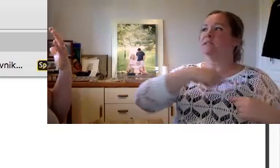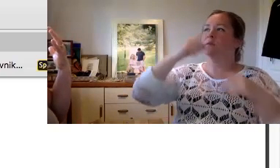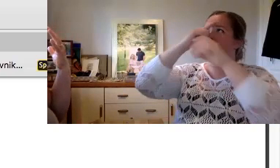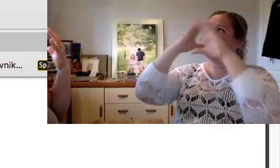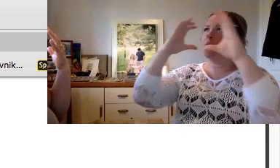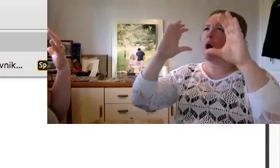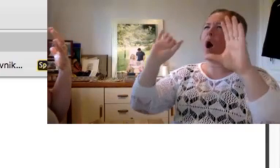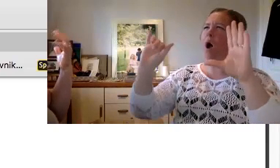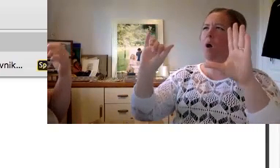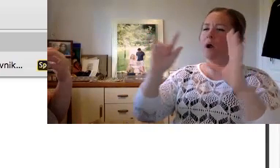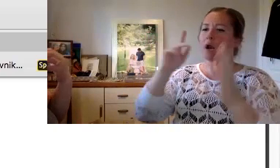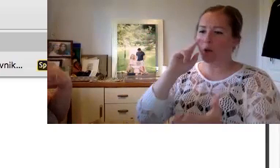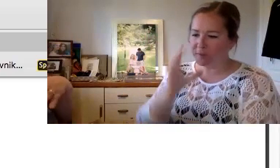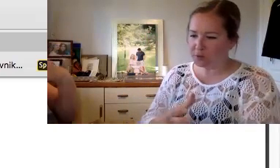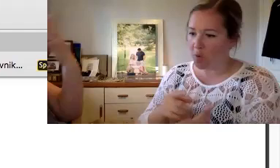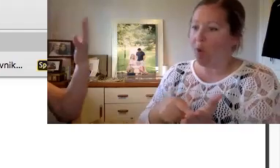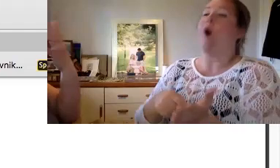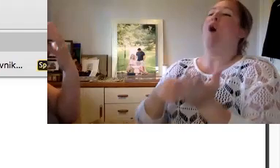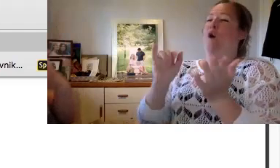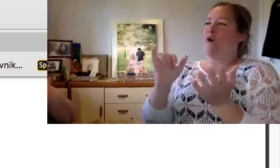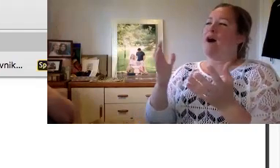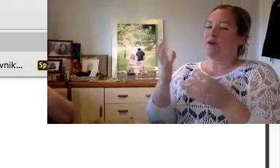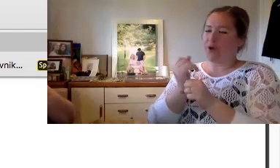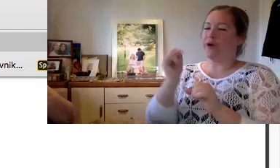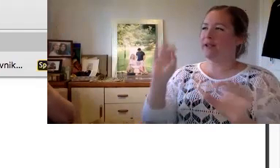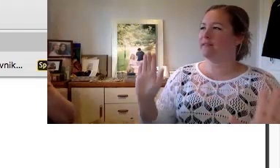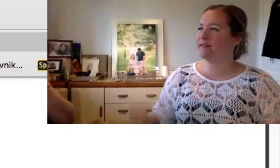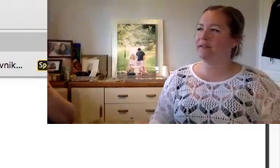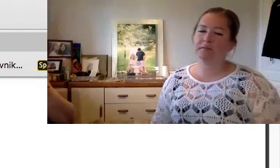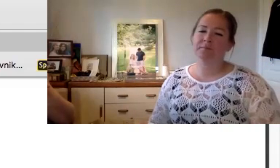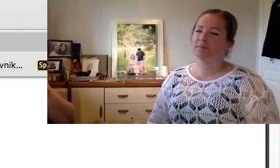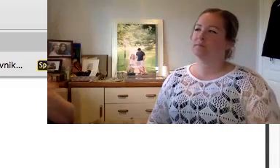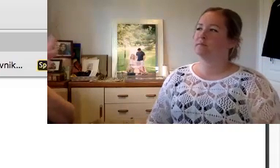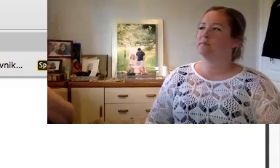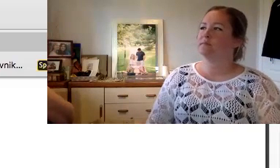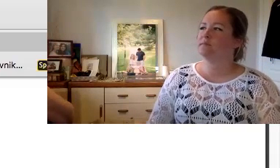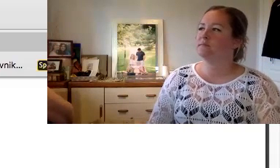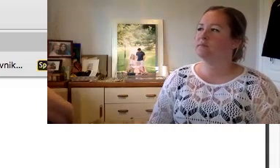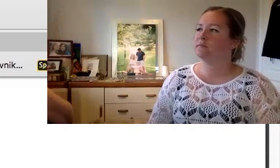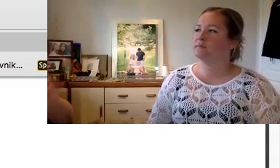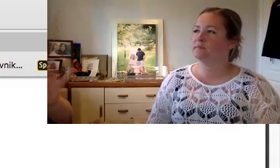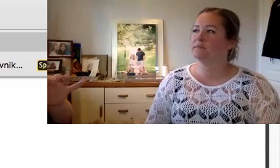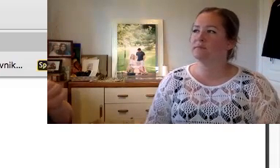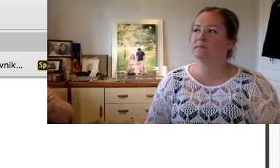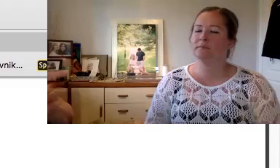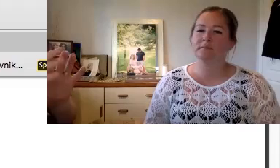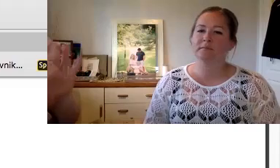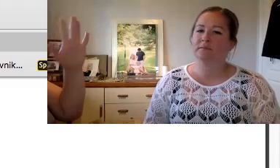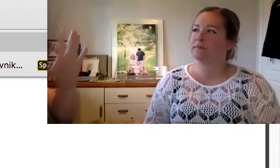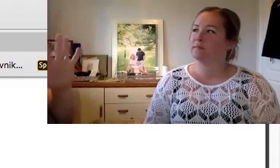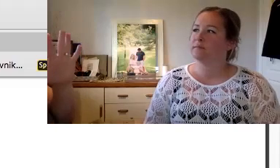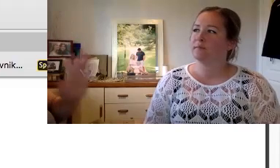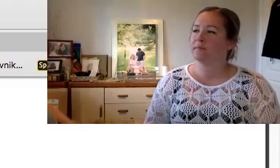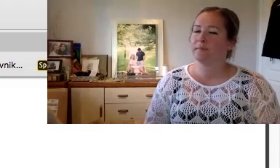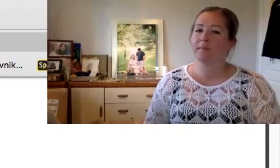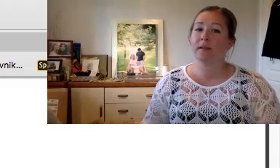think. For a deaf person, oh, we put a visual concept to it too. I got it, instead of just constantly spelling out or finger spelling. Having